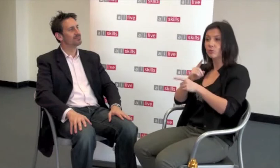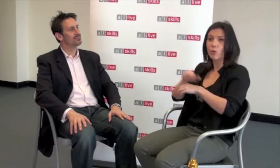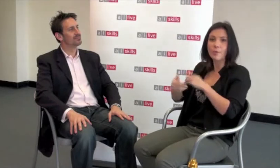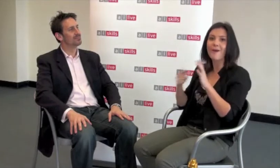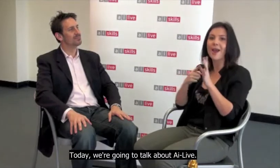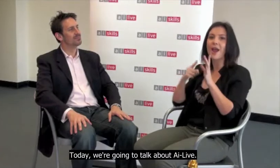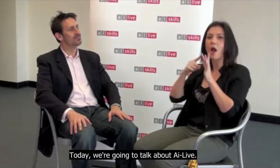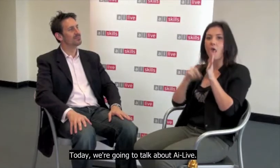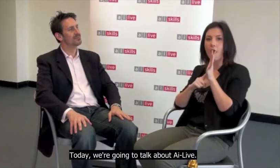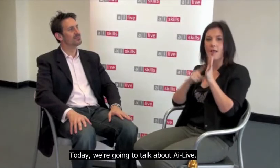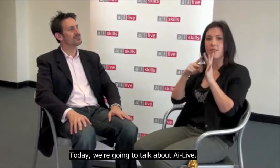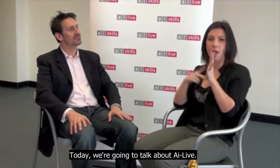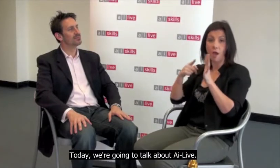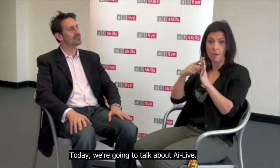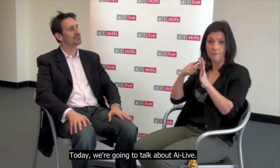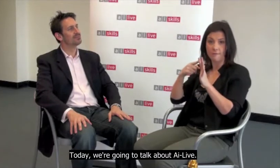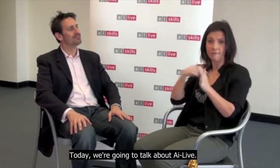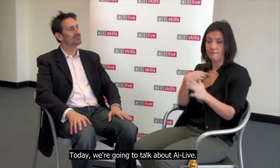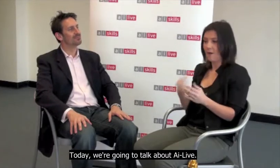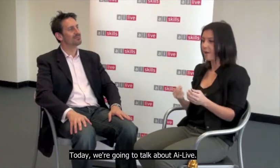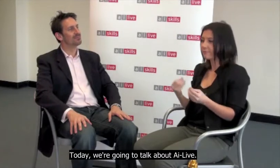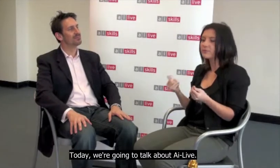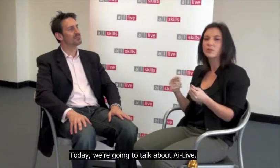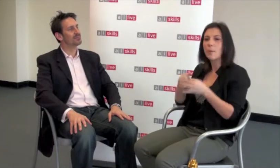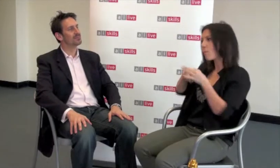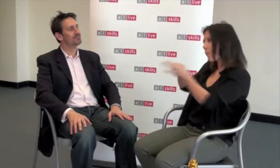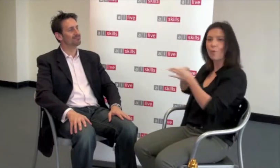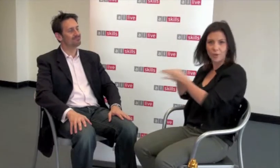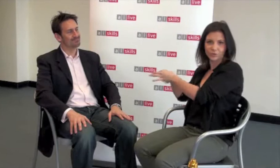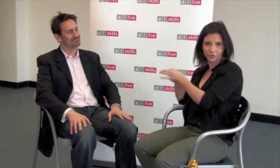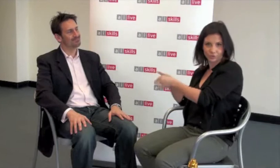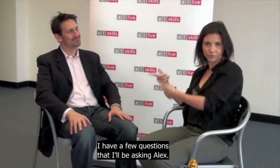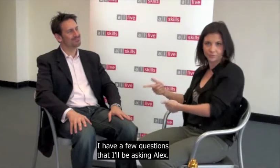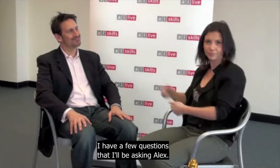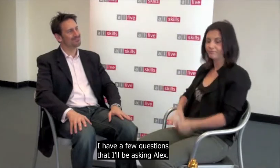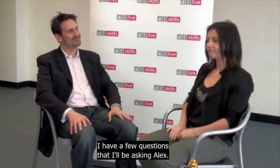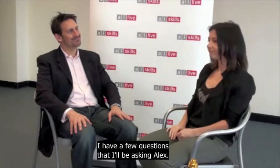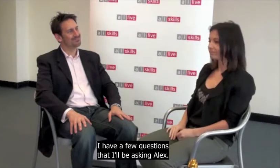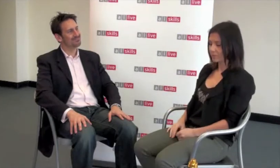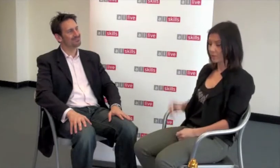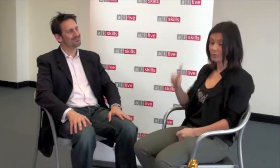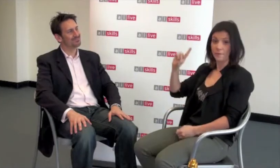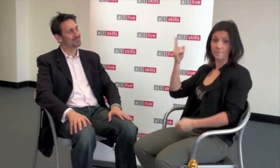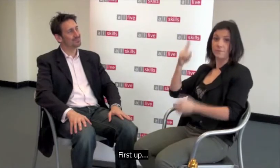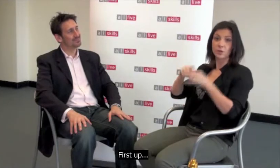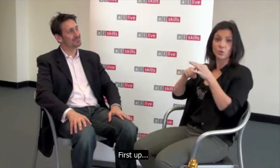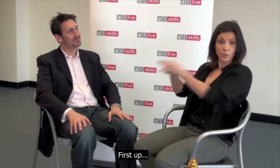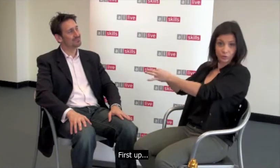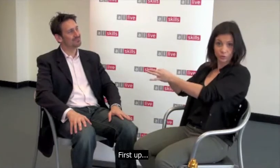Today, we're going to talk about AI Live. I have a few questions that I'll be asking Alex. First up,